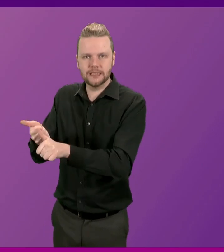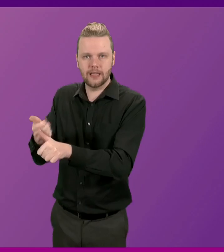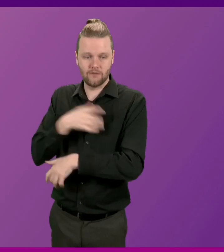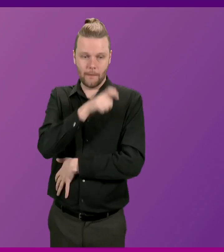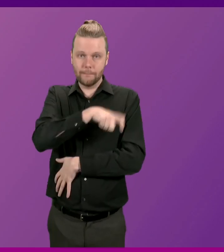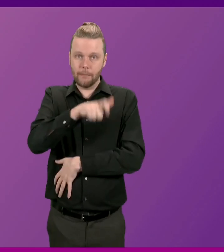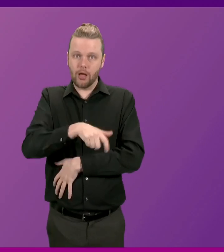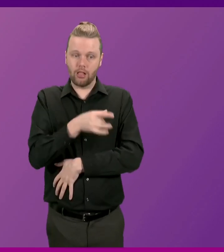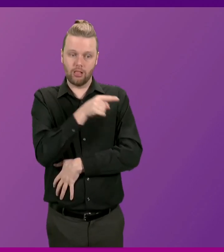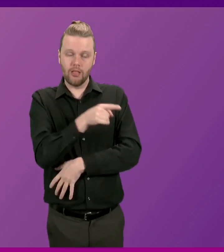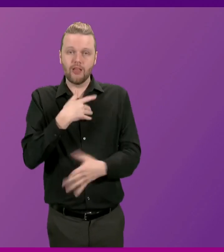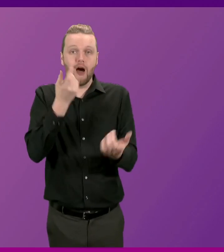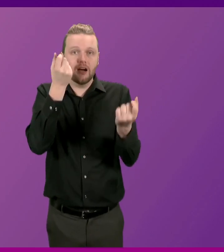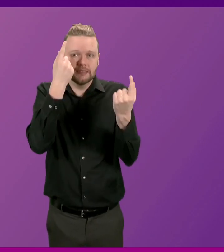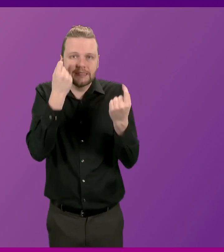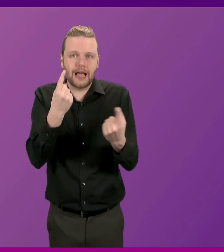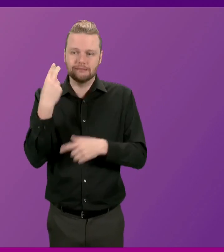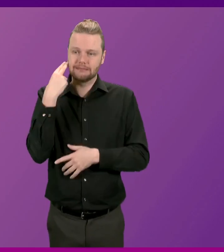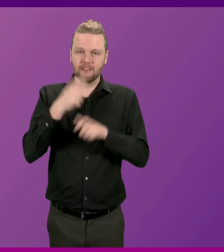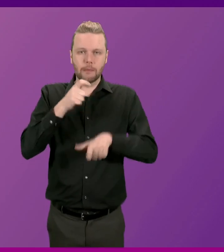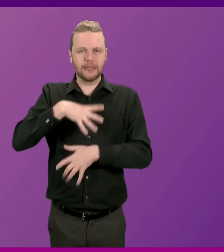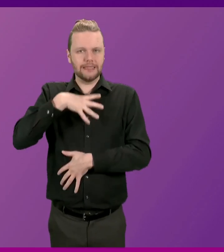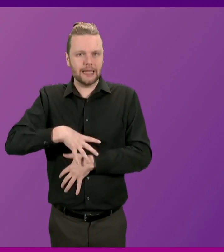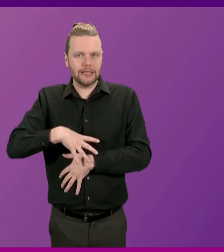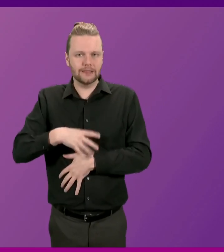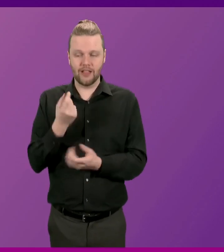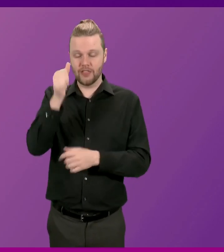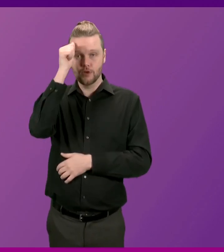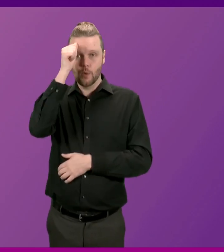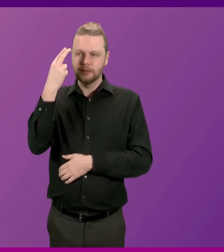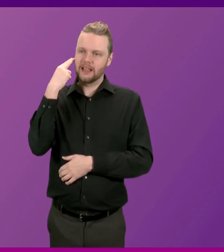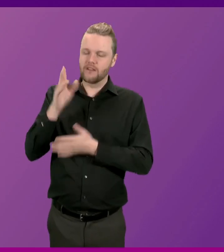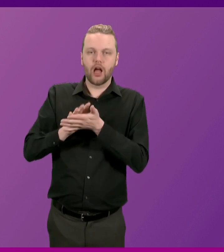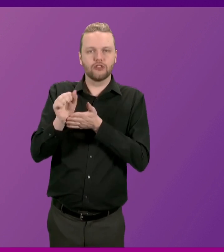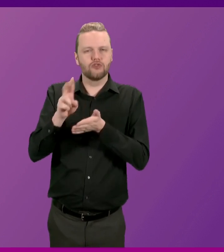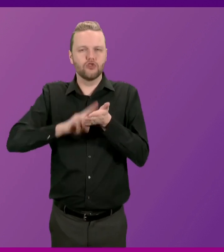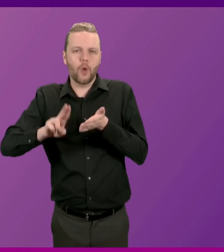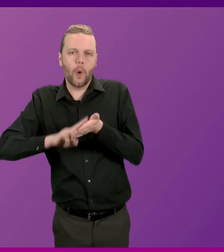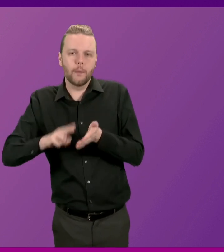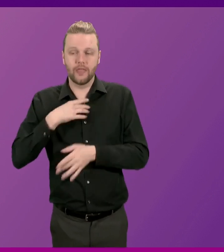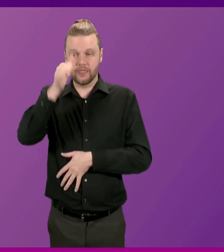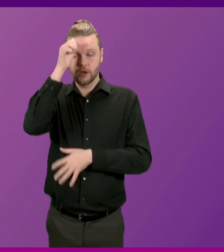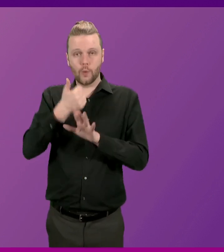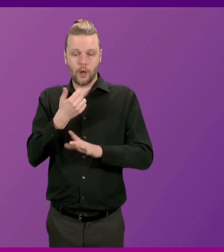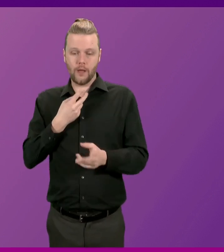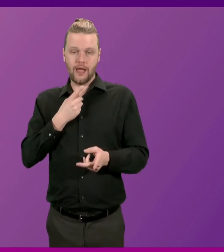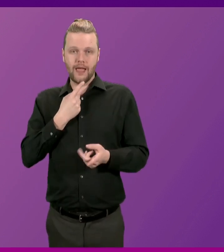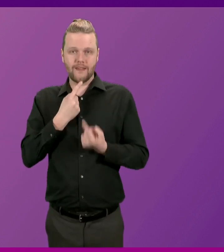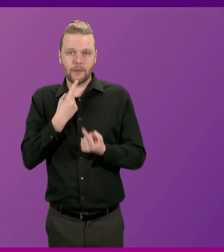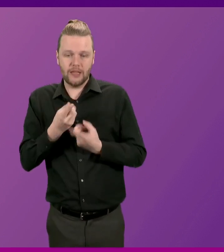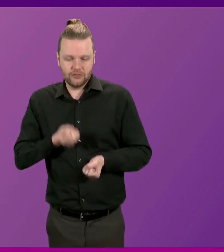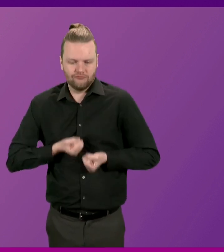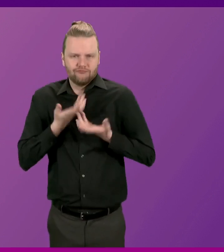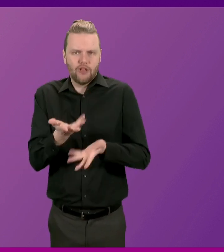who understand what deaf people need, they understand deaf cultural norms, they understand the way information is expressed in British